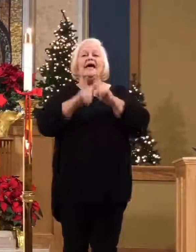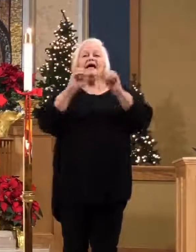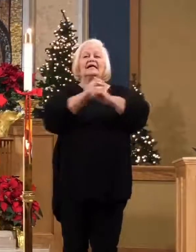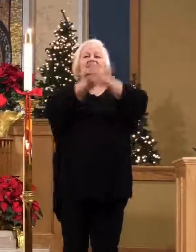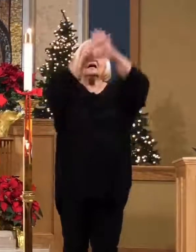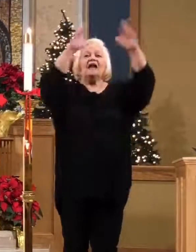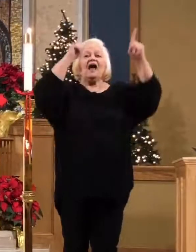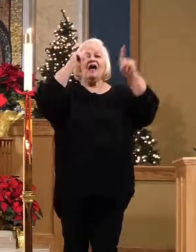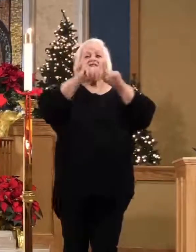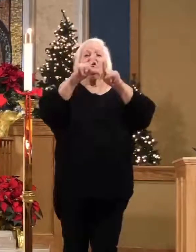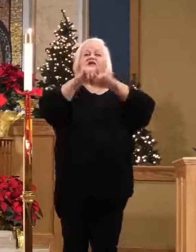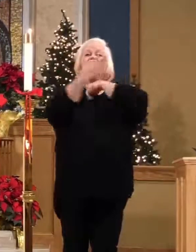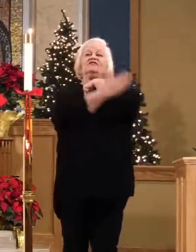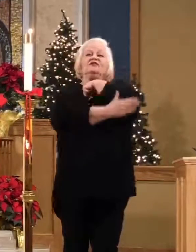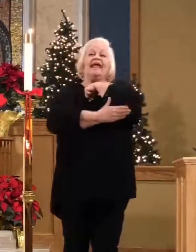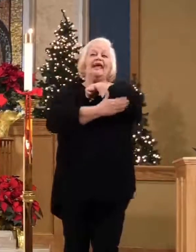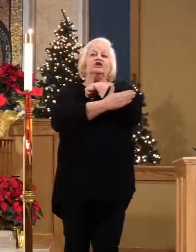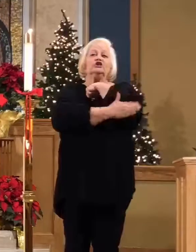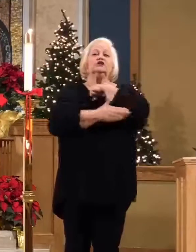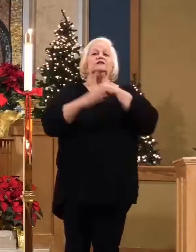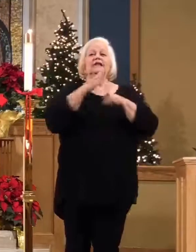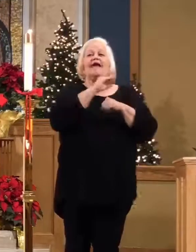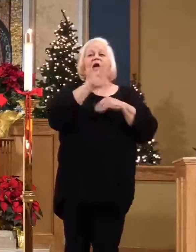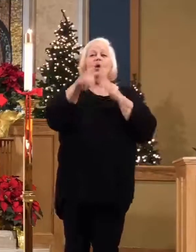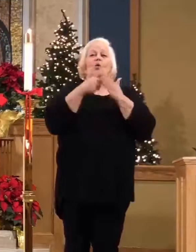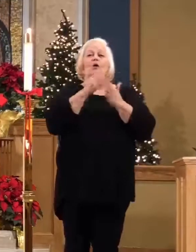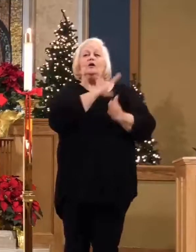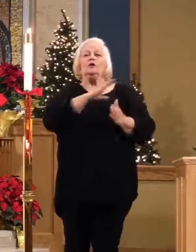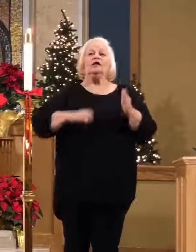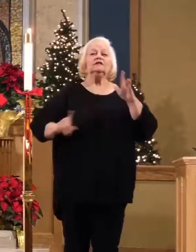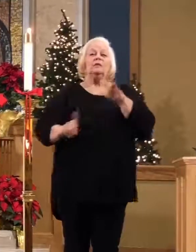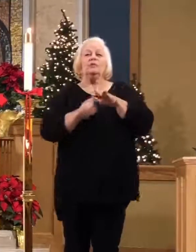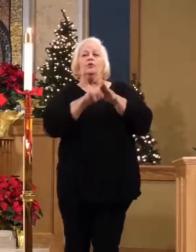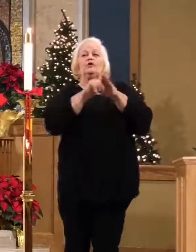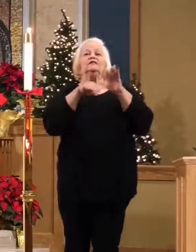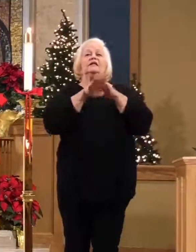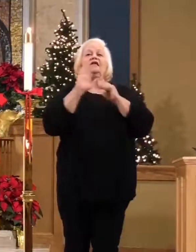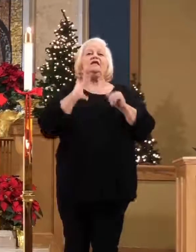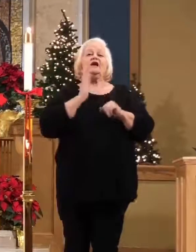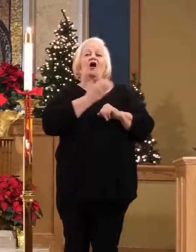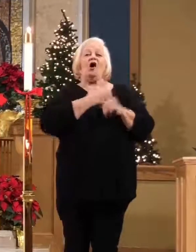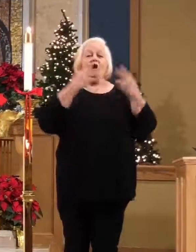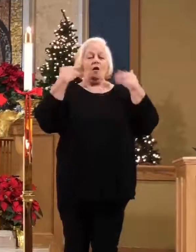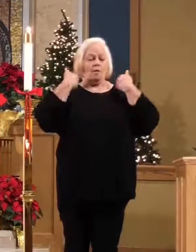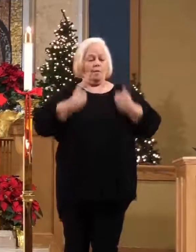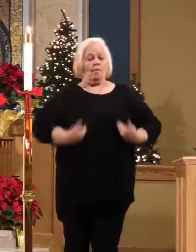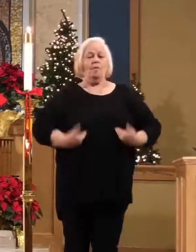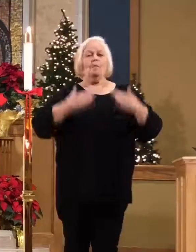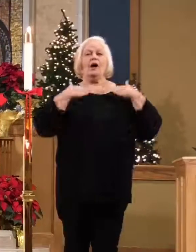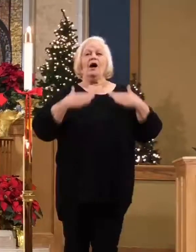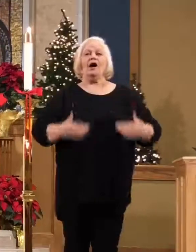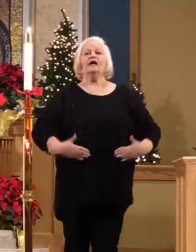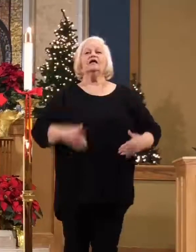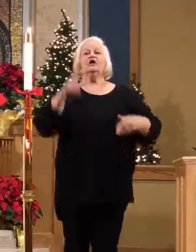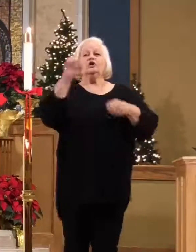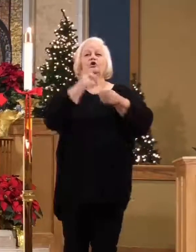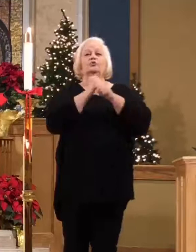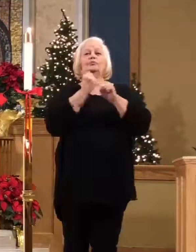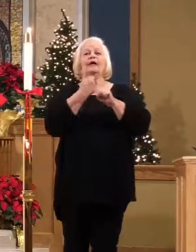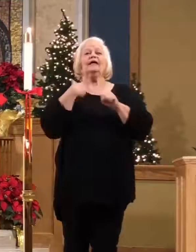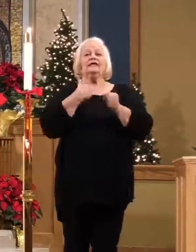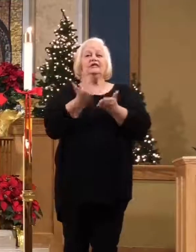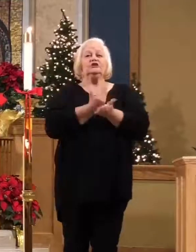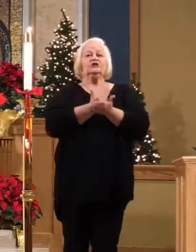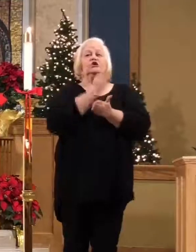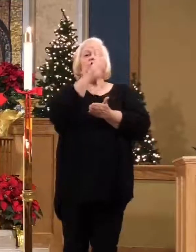the nations. And when he appeared in our mortal nature, you made us new by the glory of